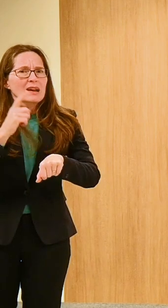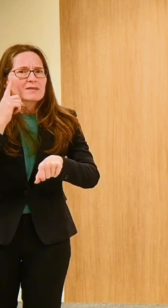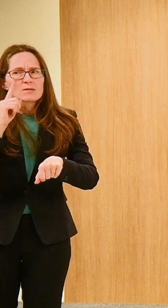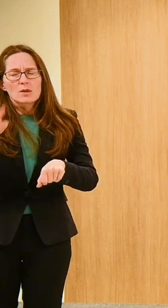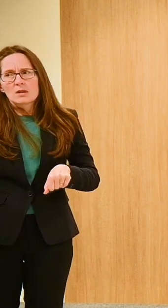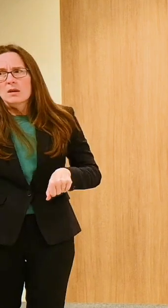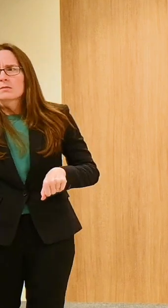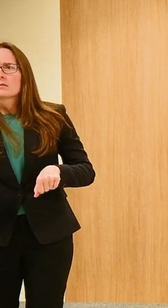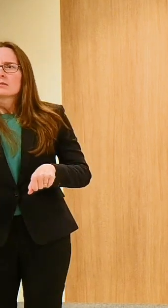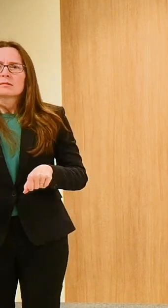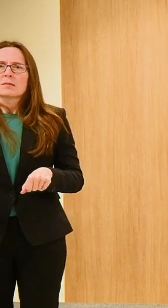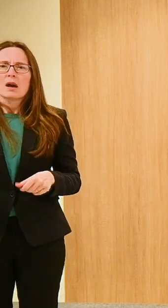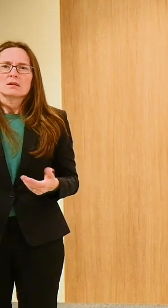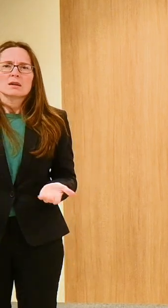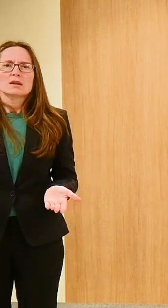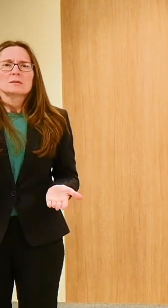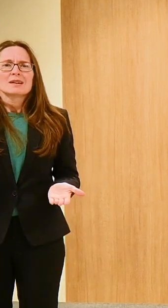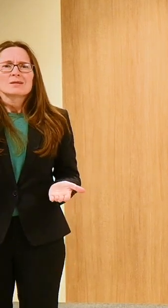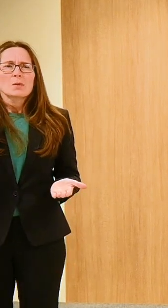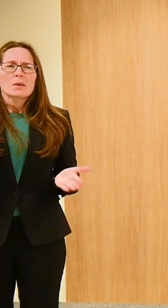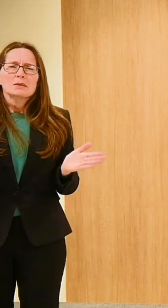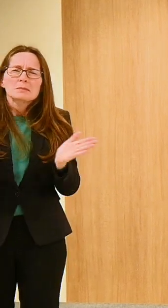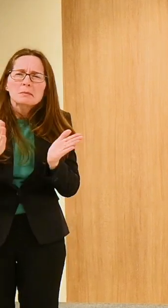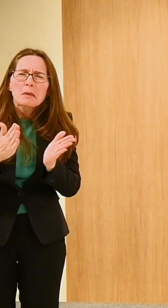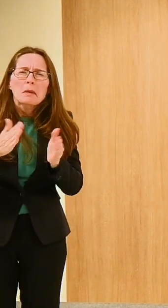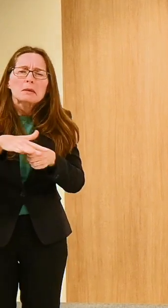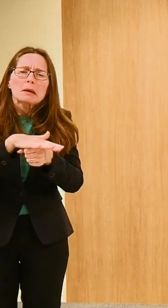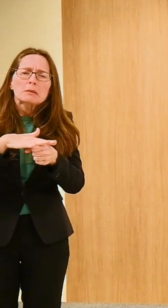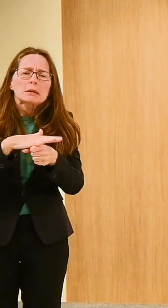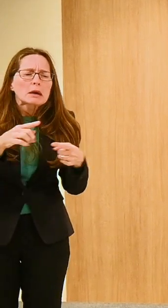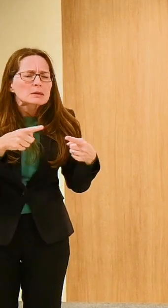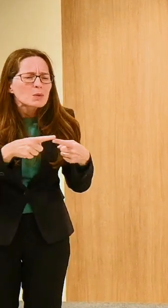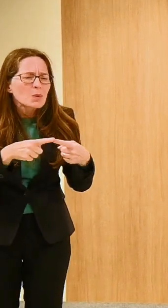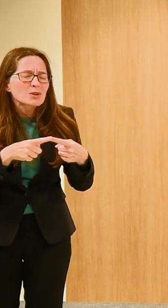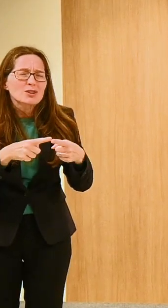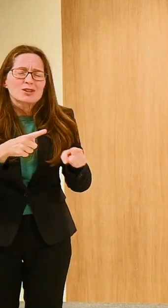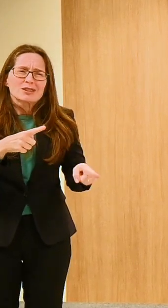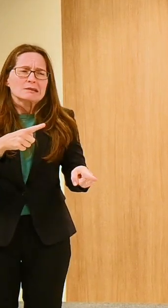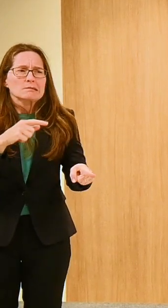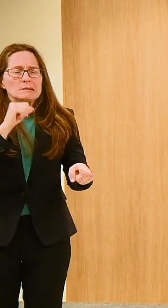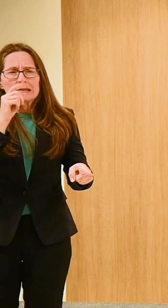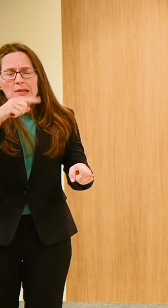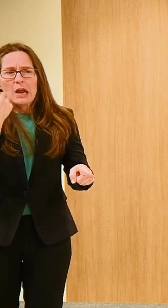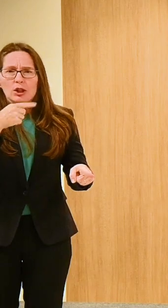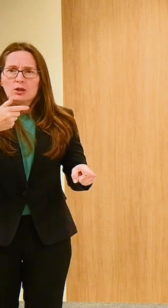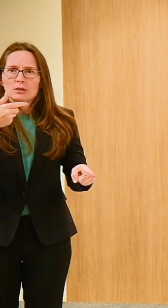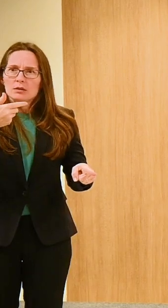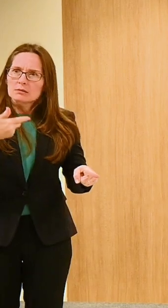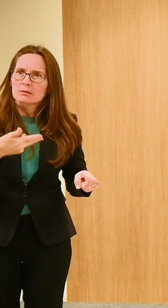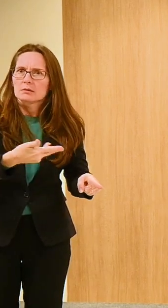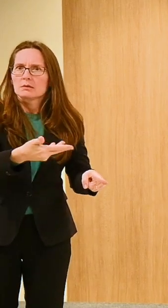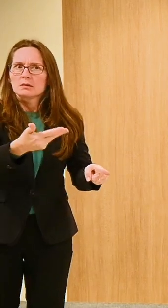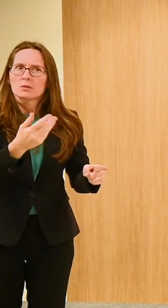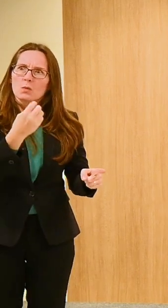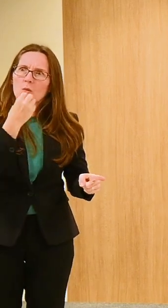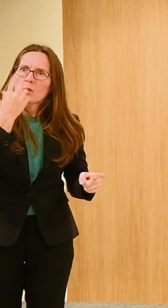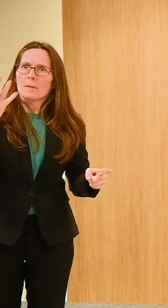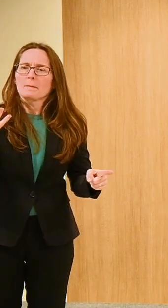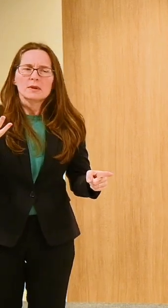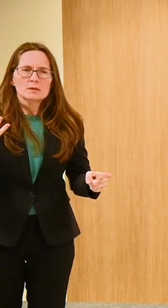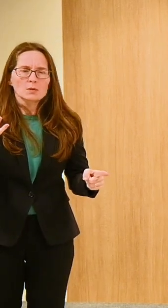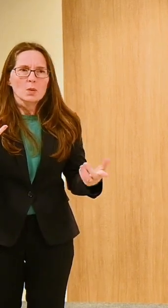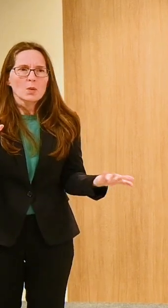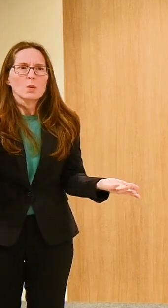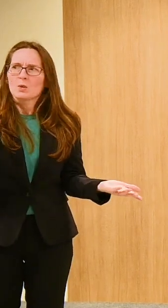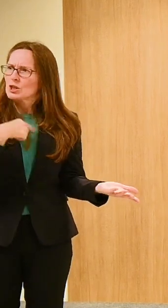was small and kind of in the corner where psychiatry has been for a long time. Not that we should be there. We should be out here in these nice